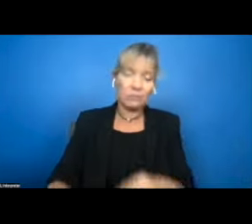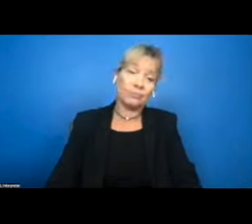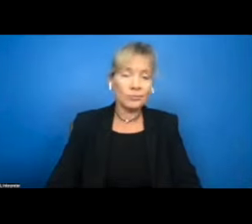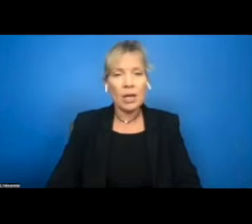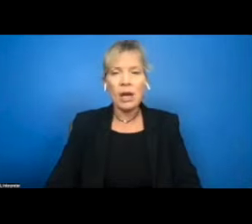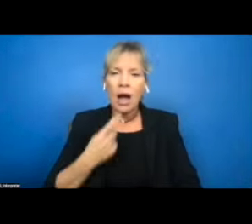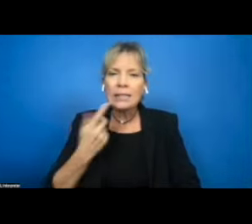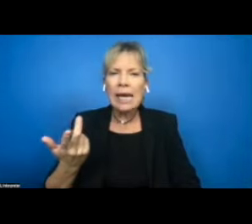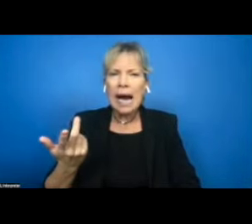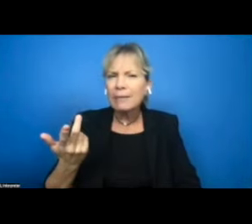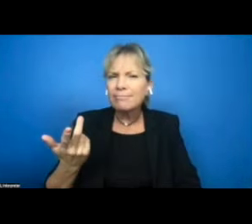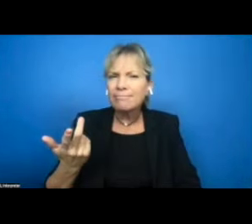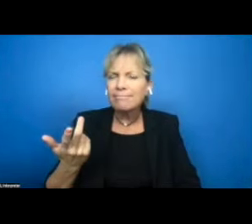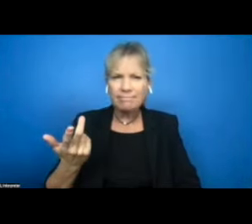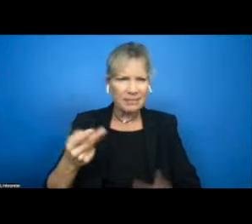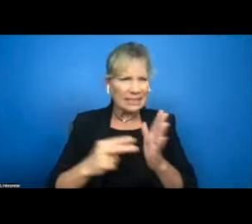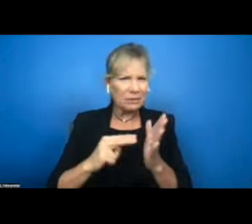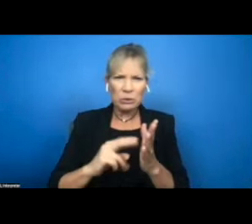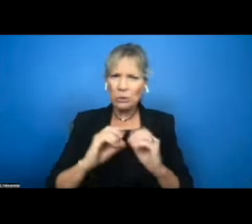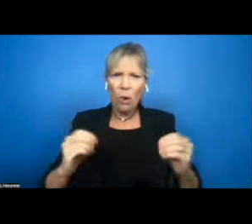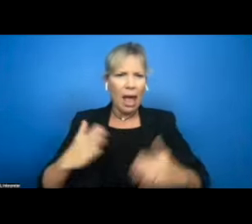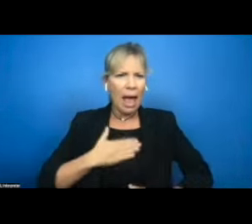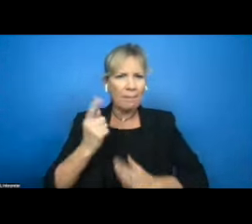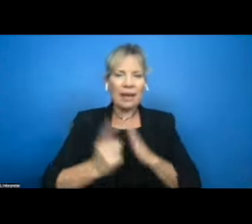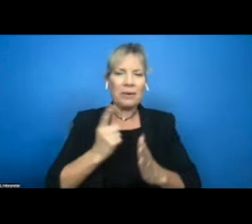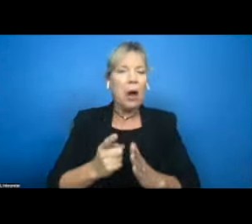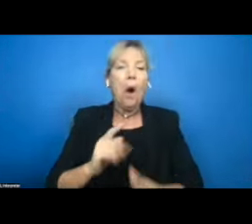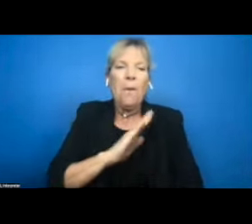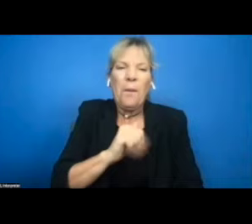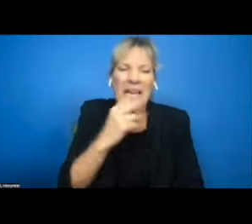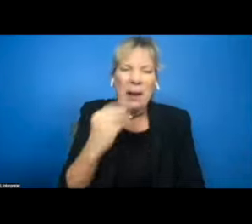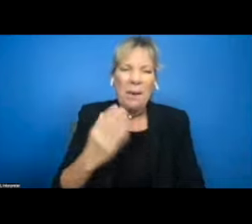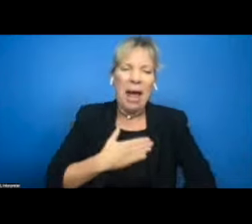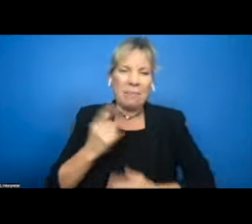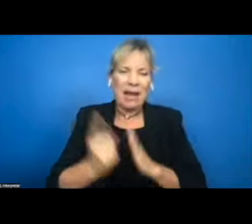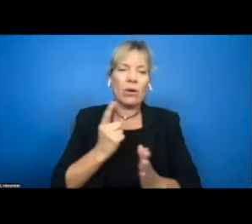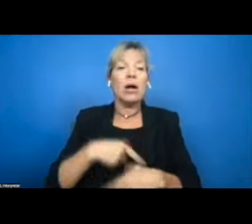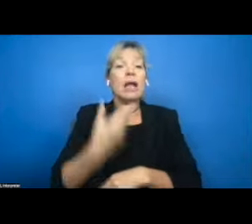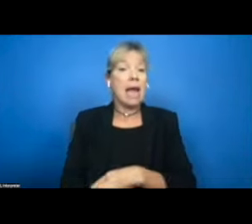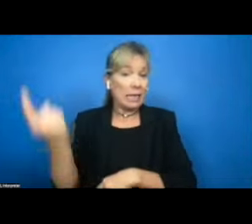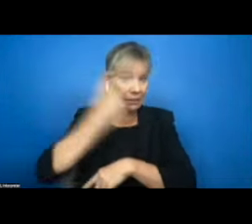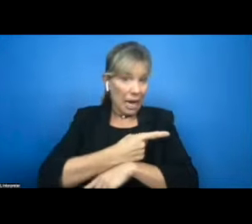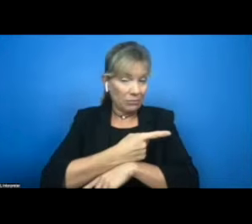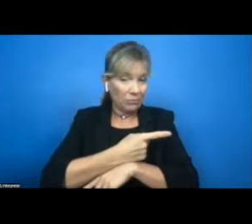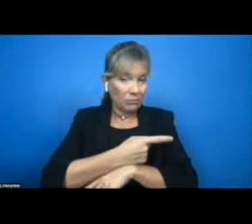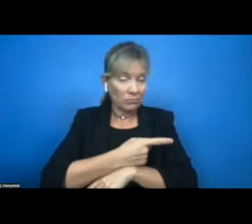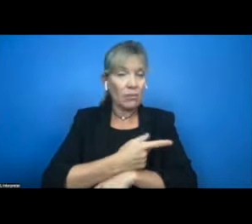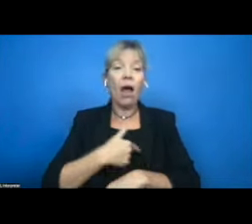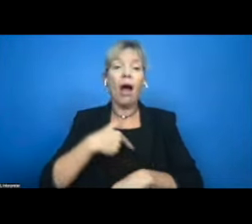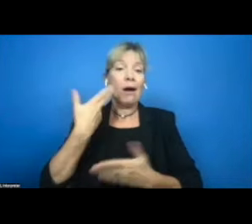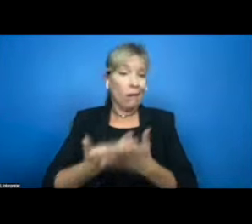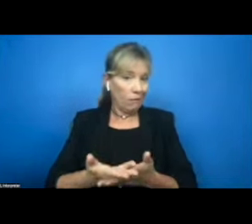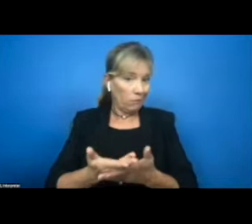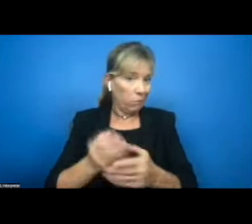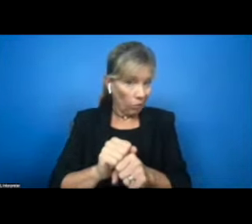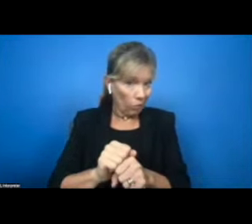said, does this mean we're not going to happy hour? You know, we didn't go to happy hour. The next day, I came into the